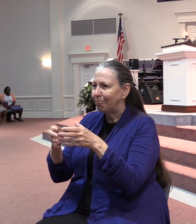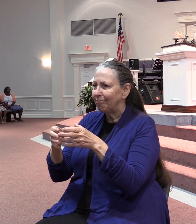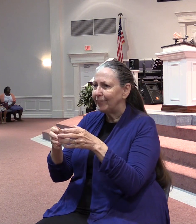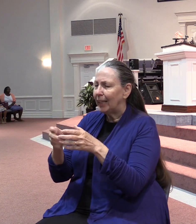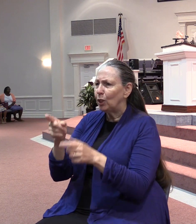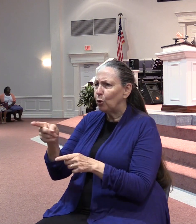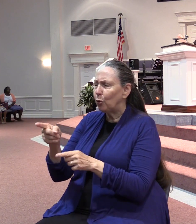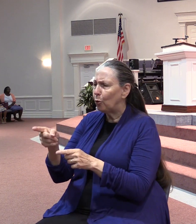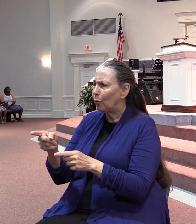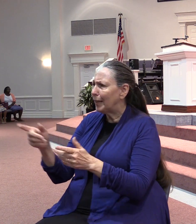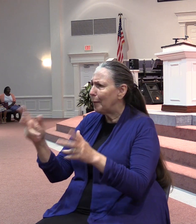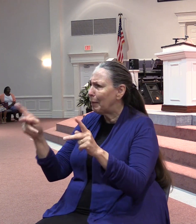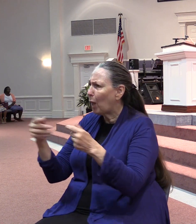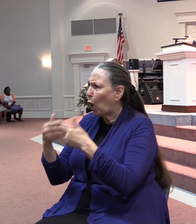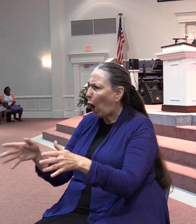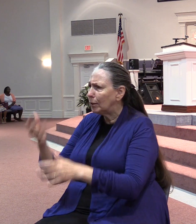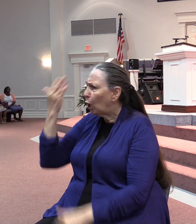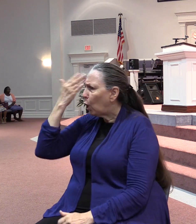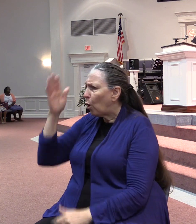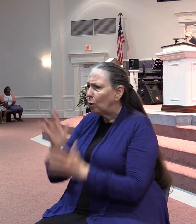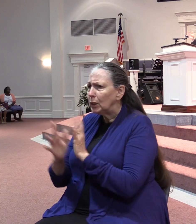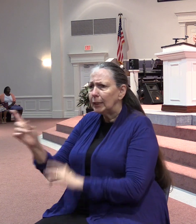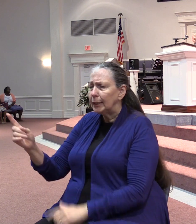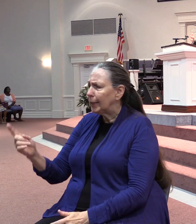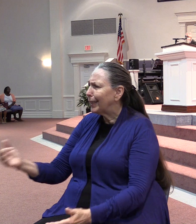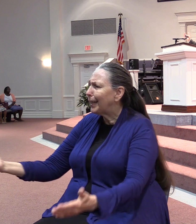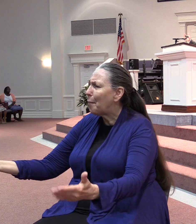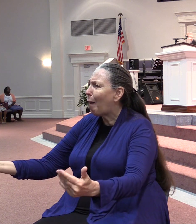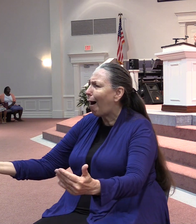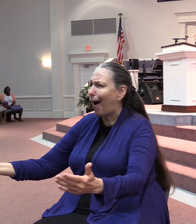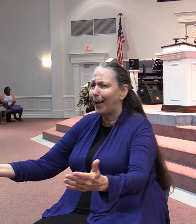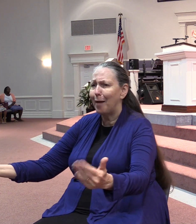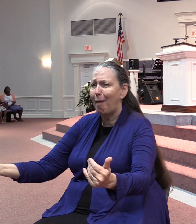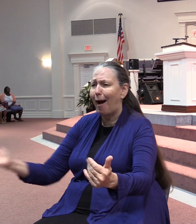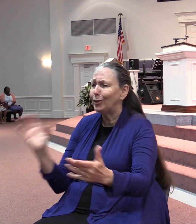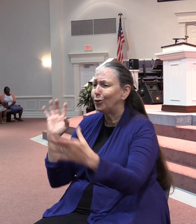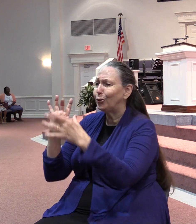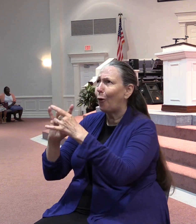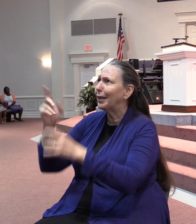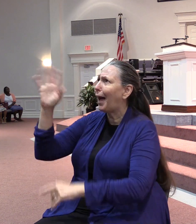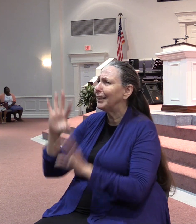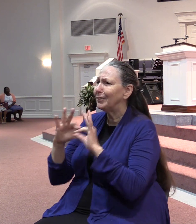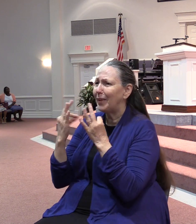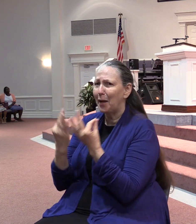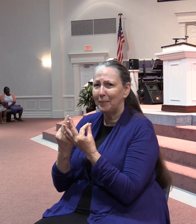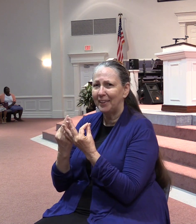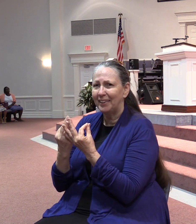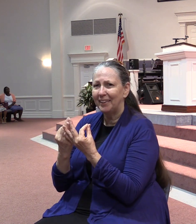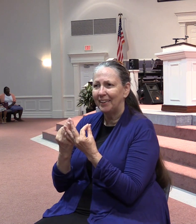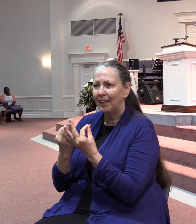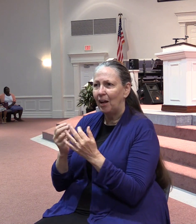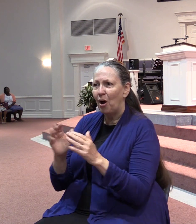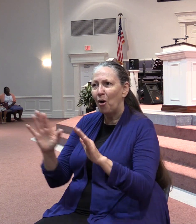an appeal to lost people to come into the family of God. What